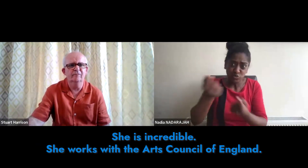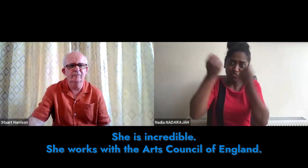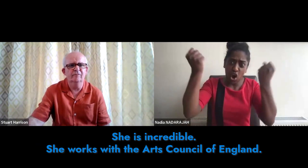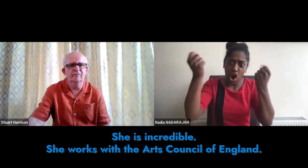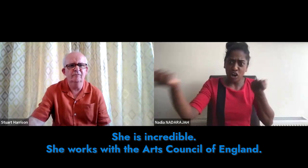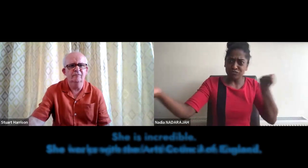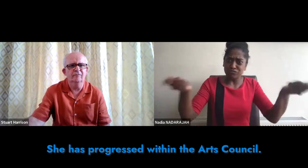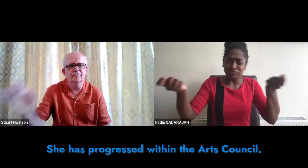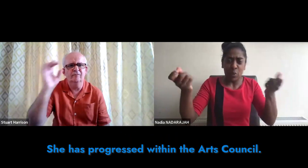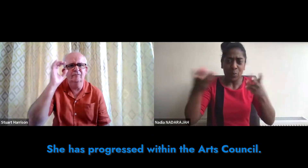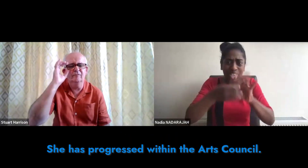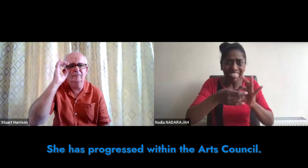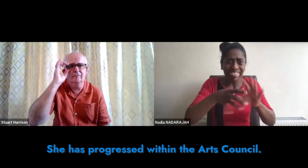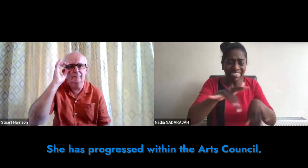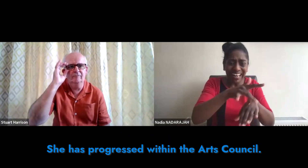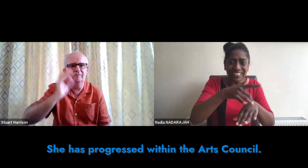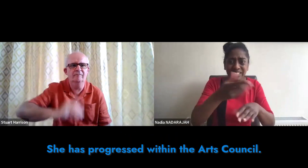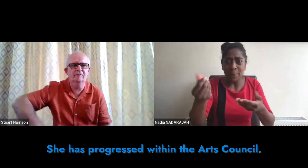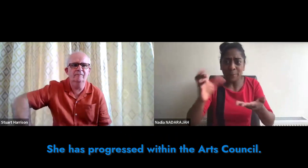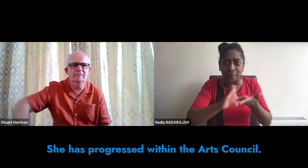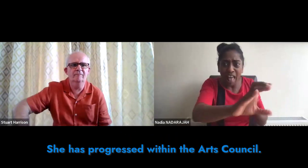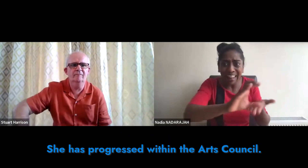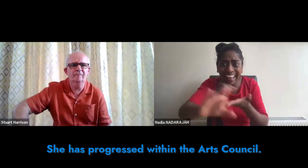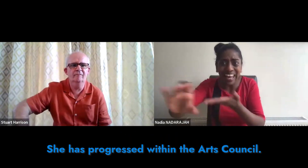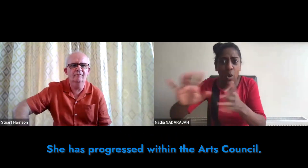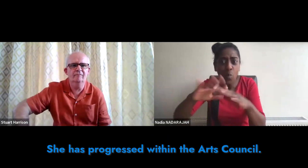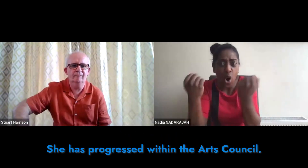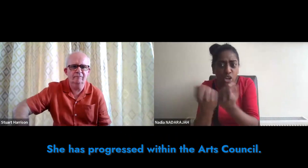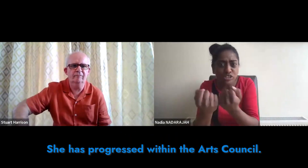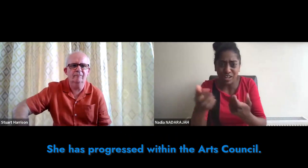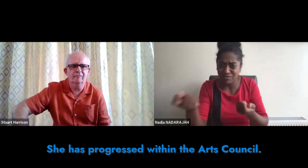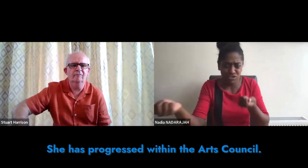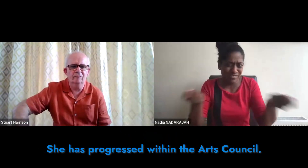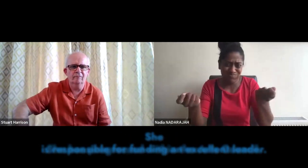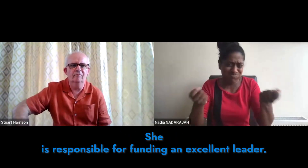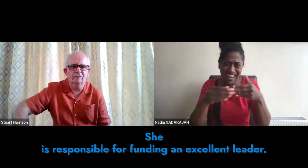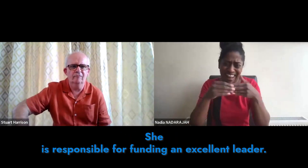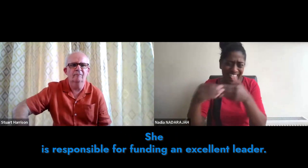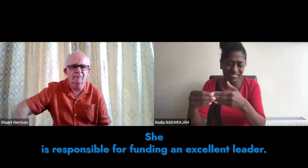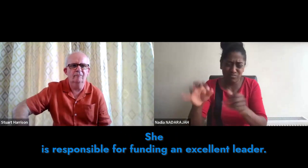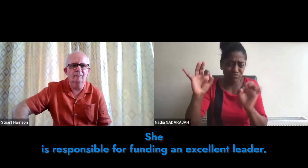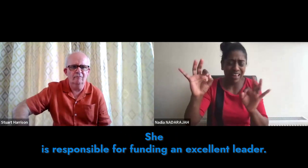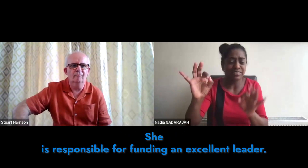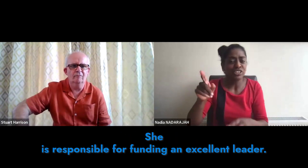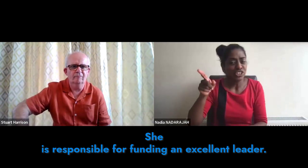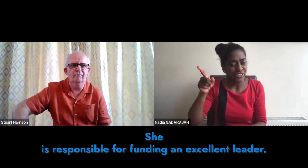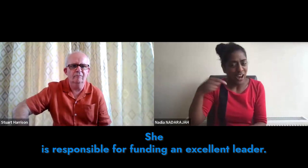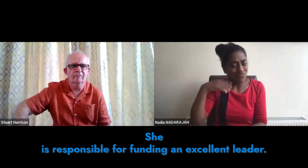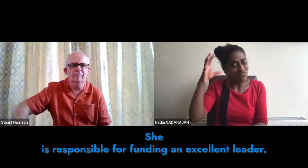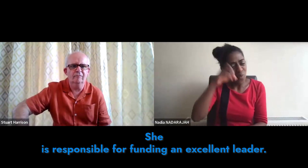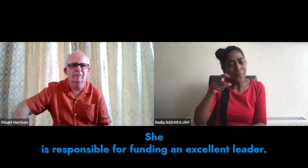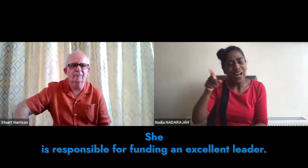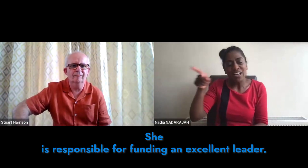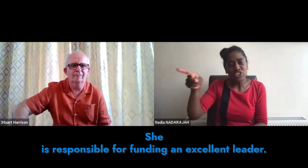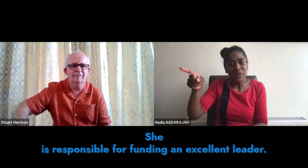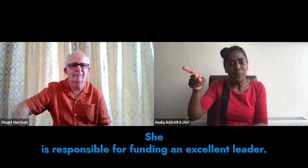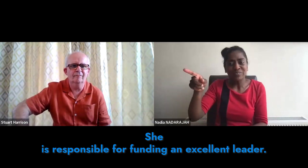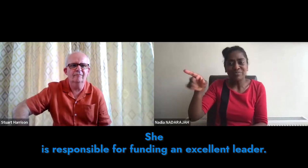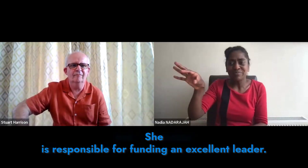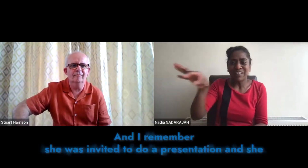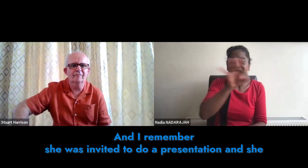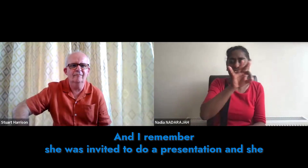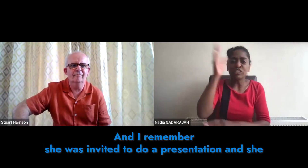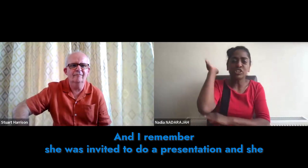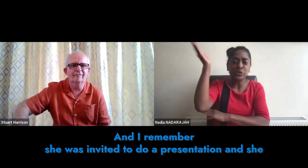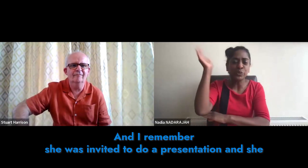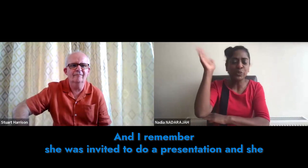of England. She has progressed within the Arts Council. She is responsible for funding, an excellent